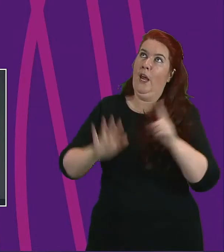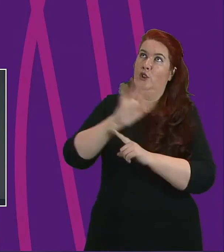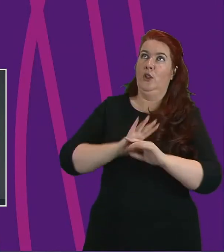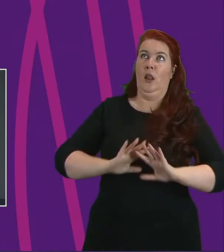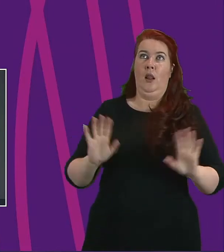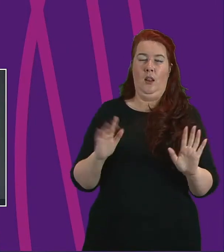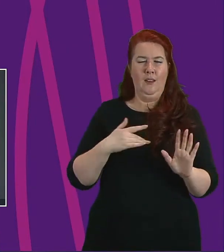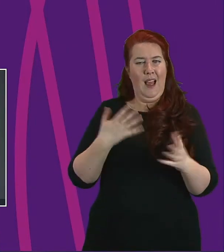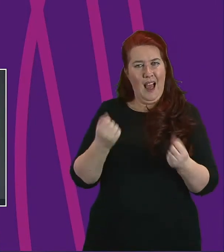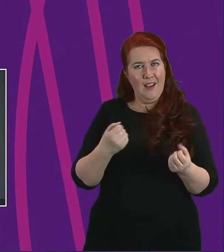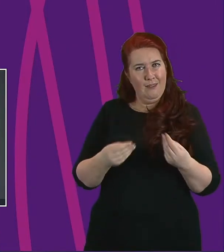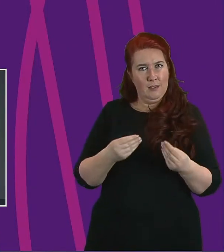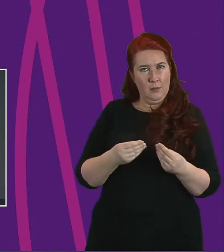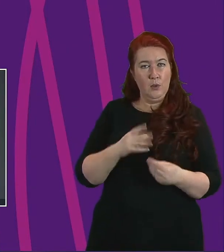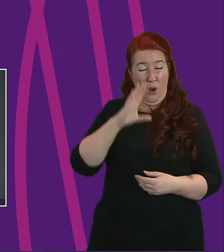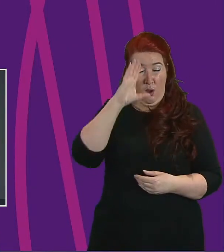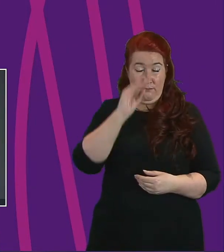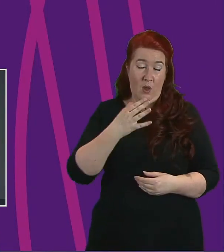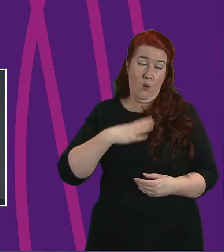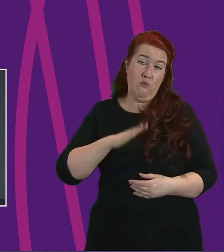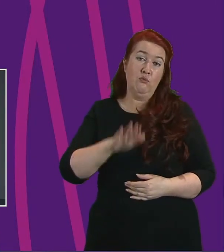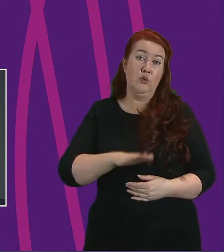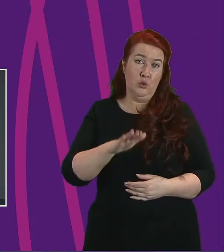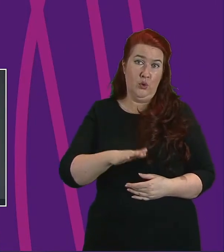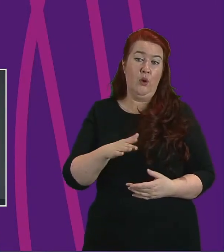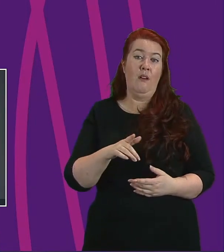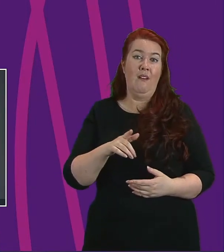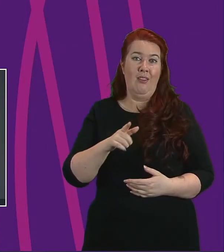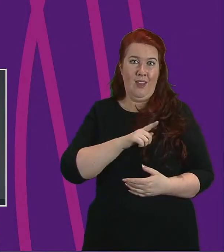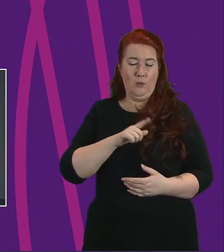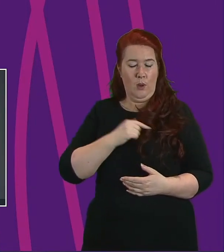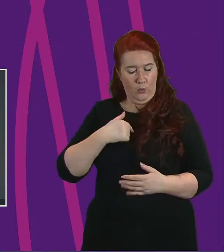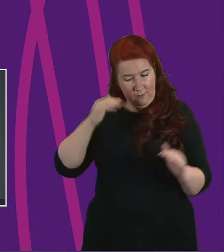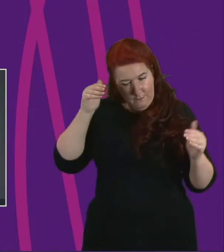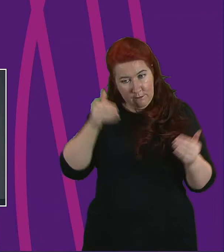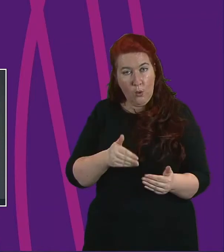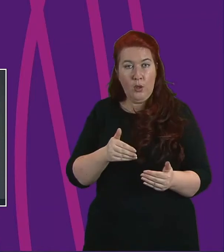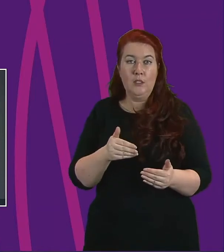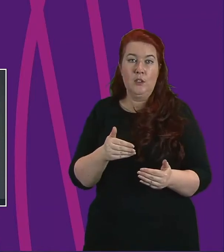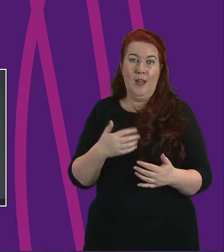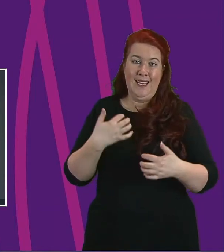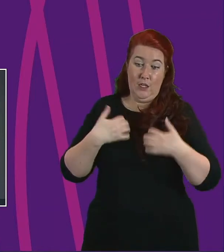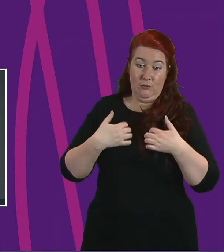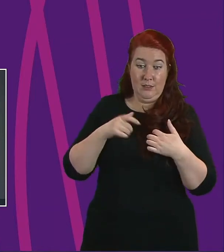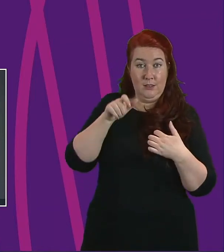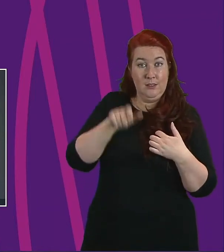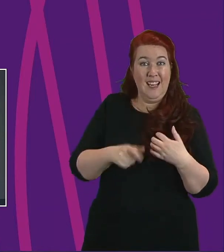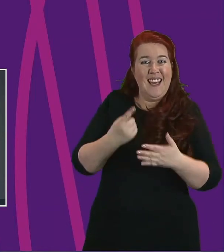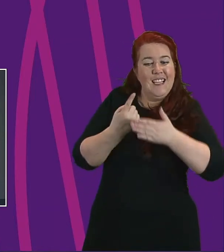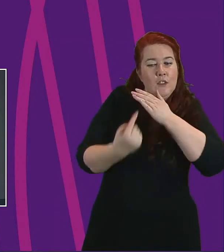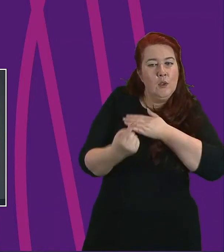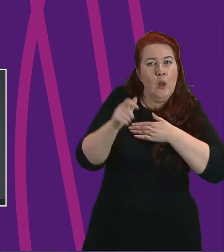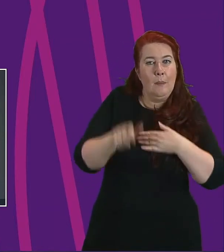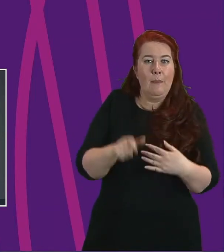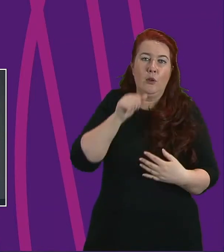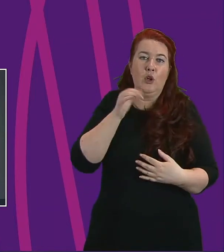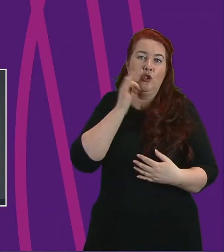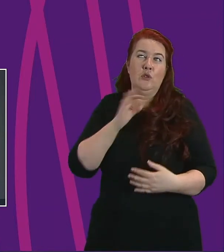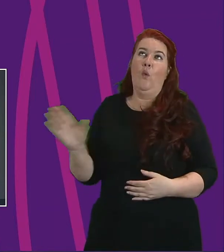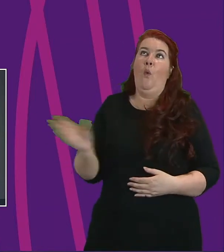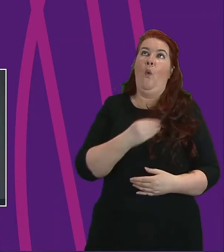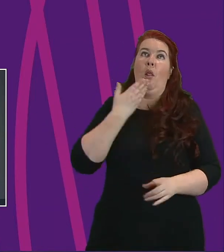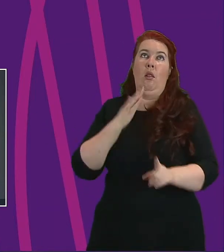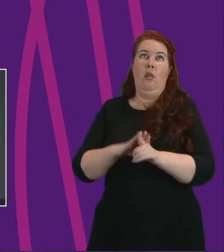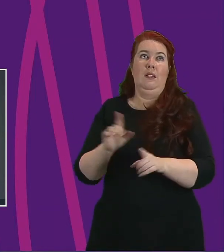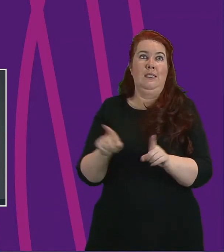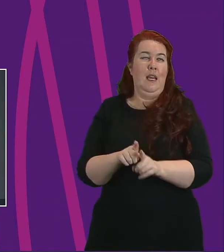I would reassure Claire Adamson of the focus very much on the interests of individual young people to make sure their needs can